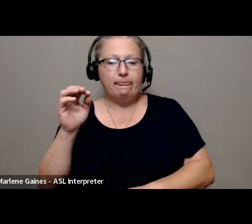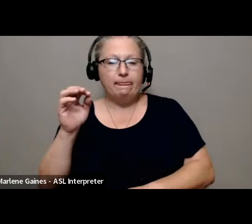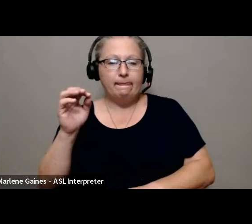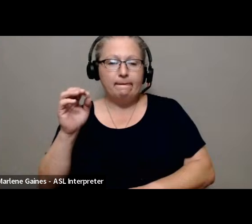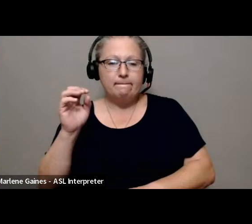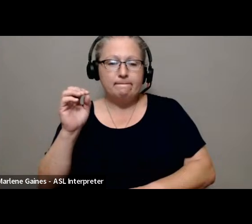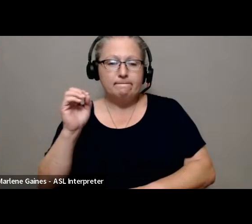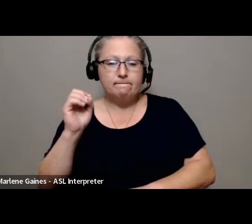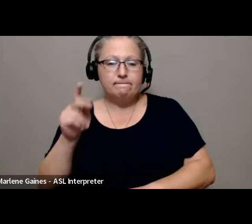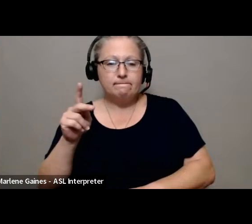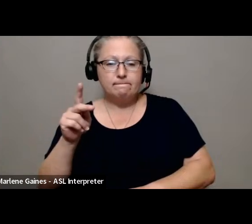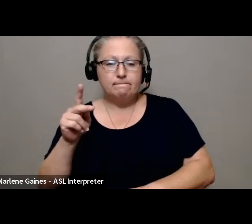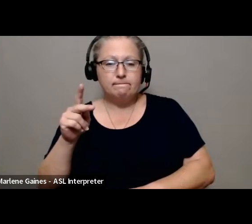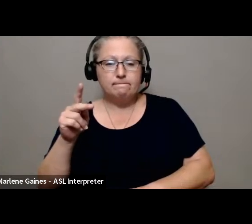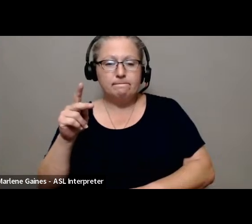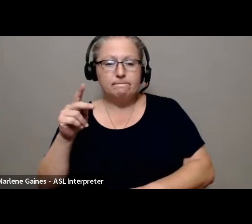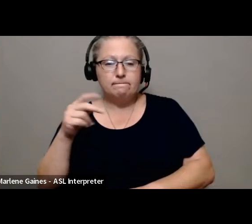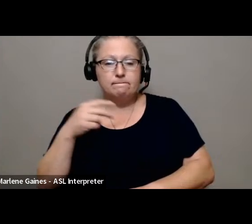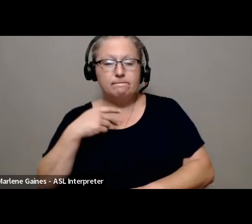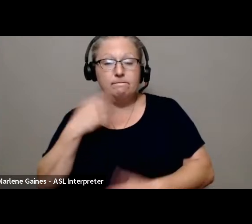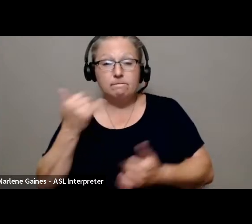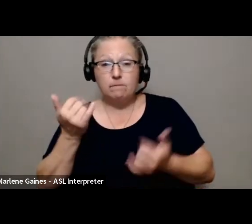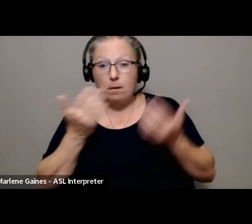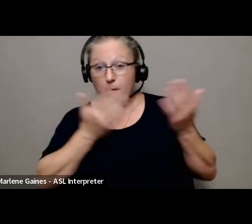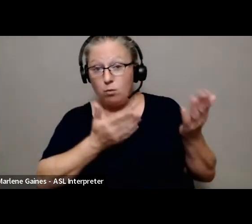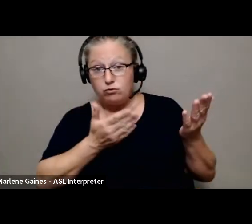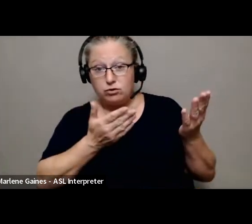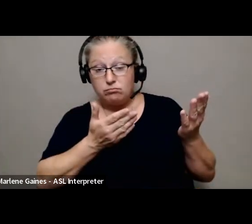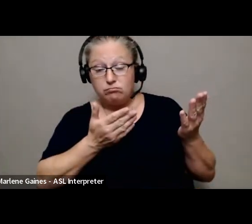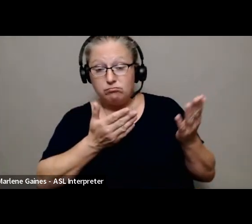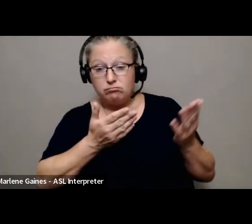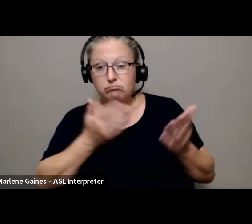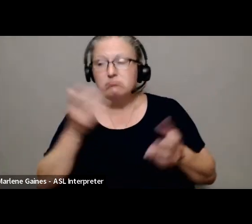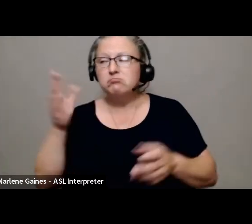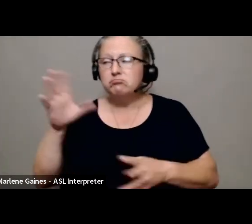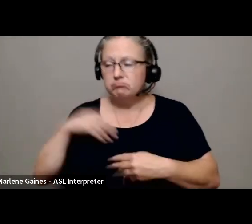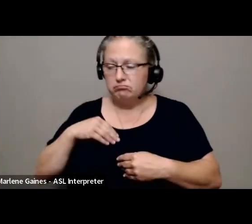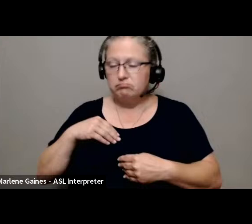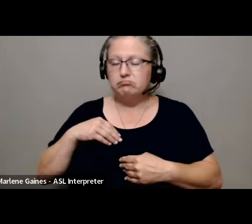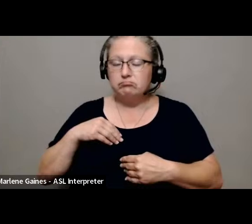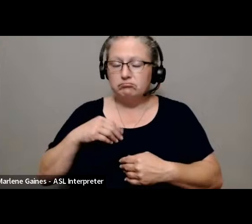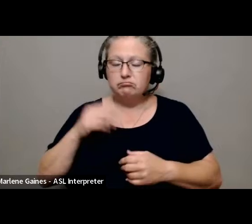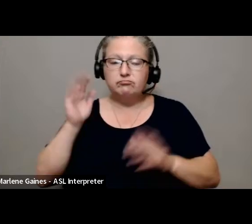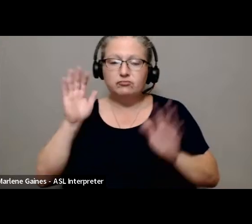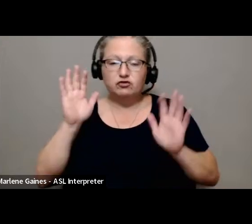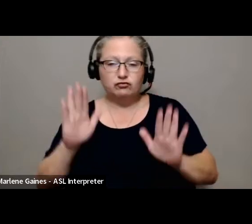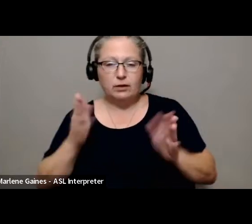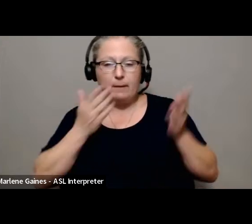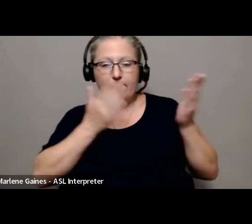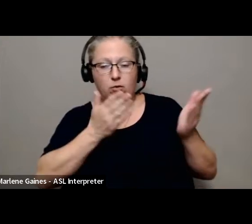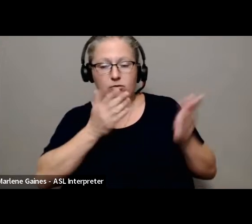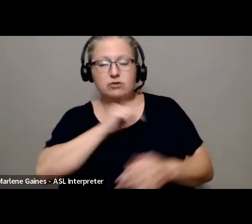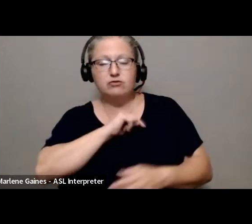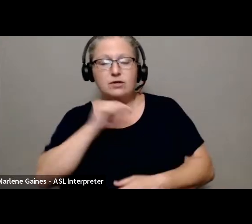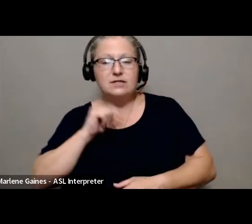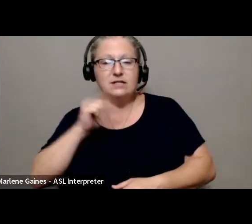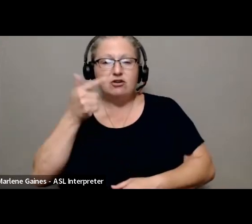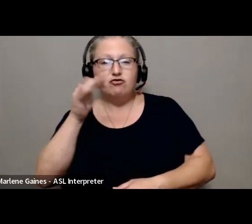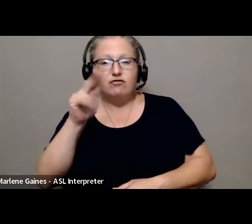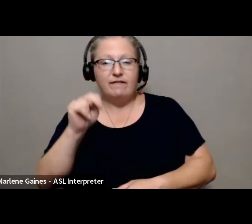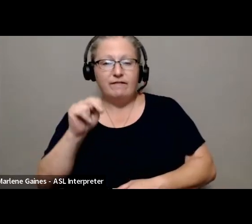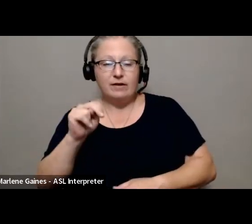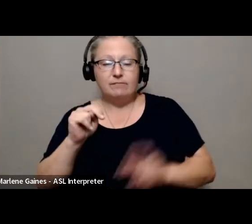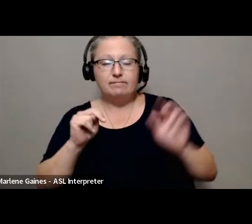All right. I would like to entertain a motion. So moved. Great. We have a motion by Trustee